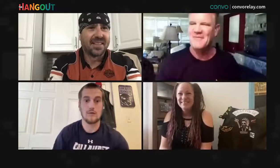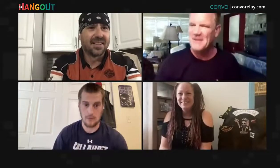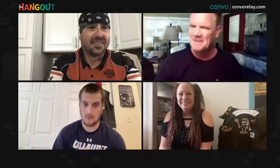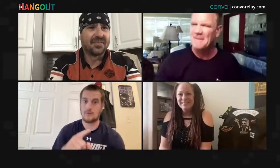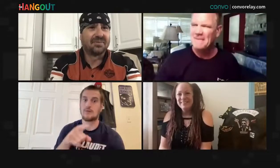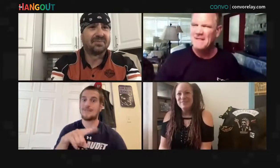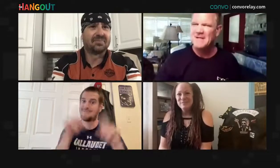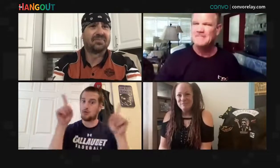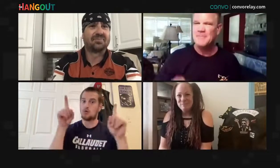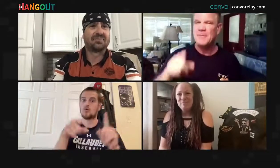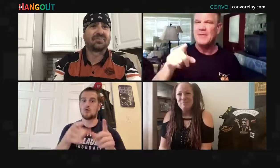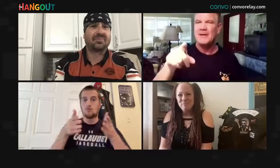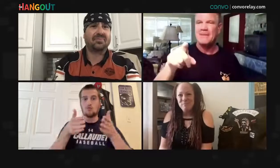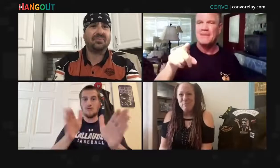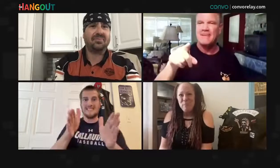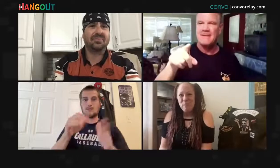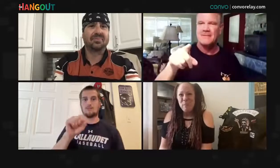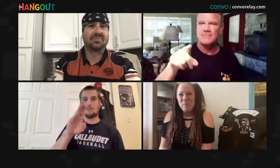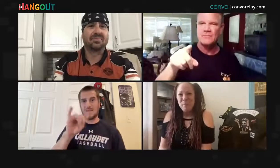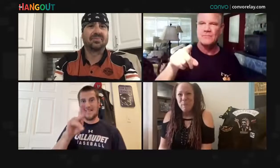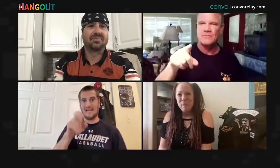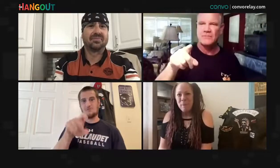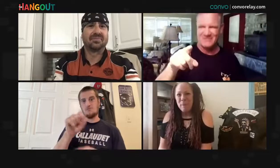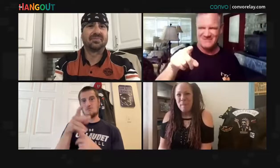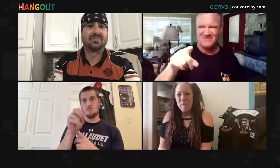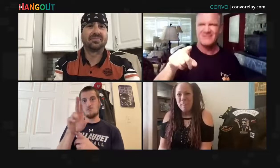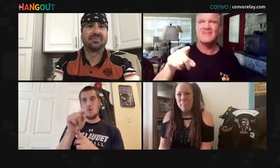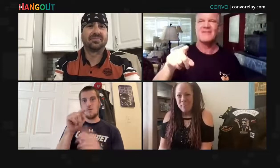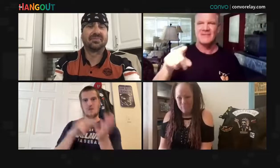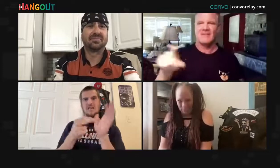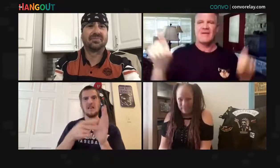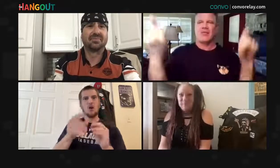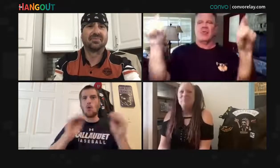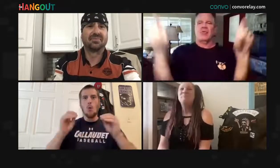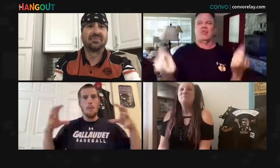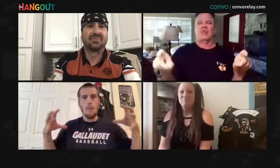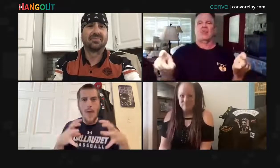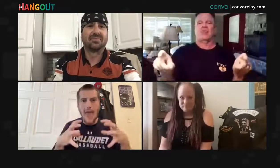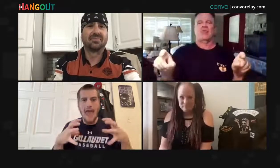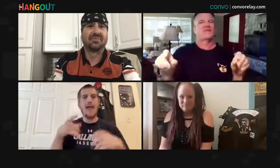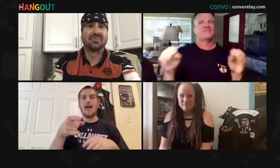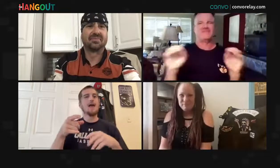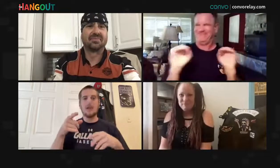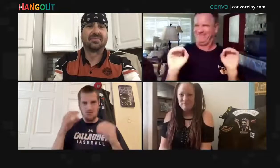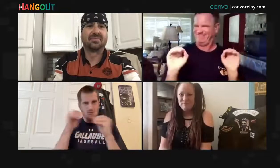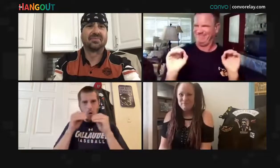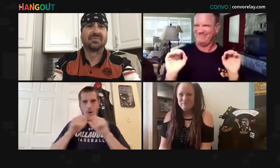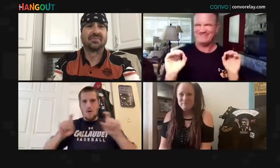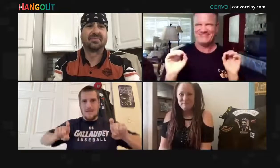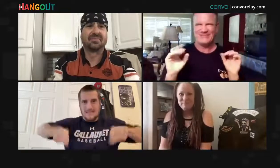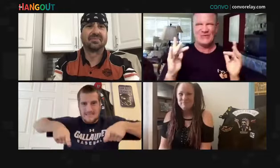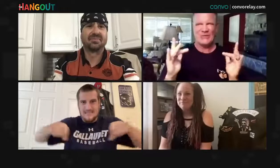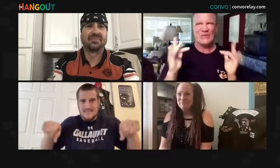the Ninja it has a different seat where you're more on your seat. That's right.